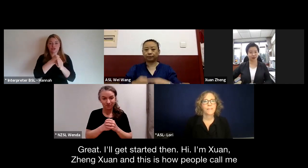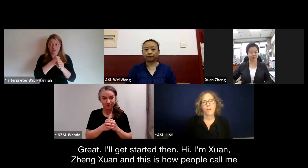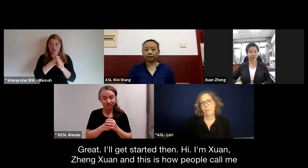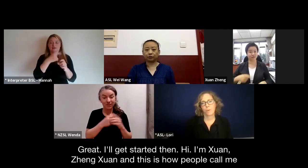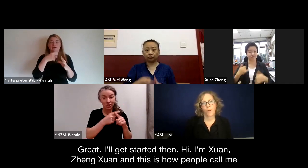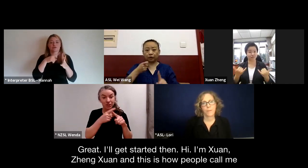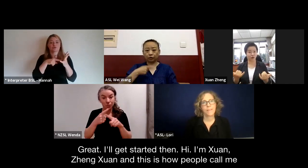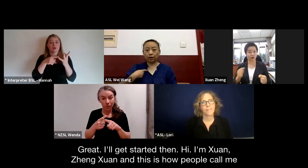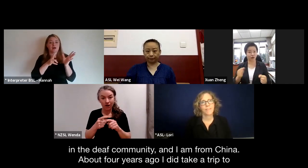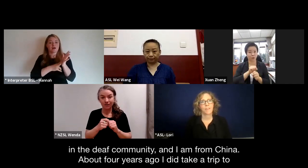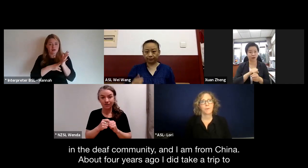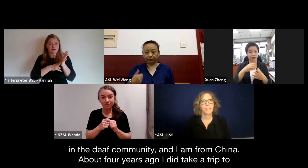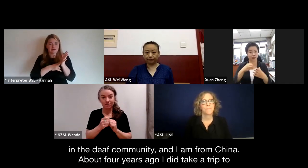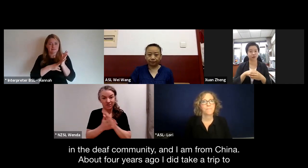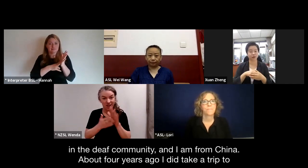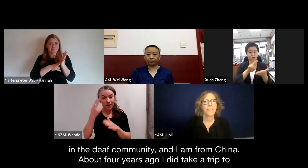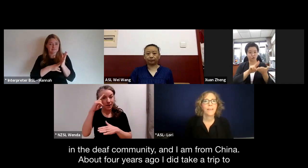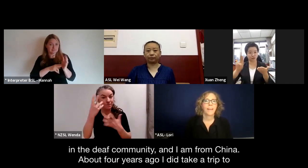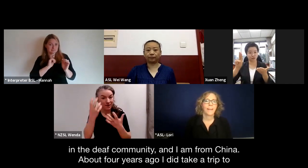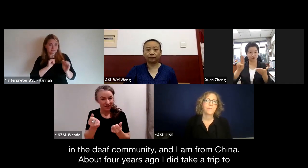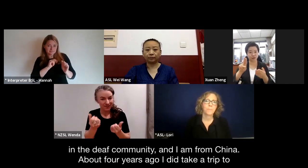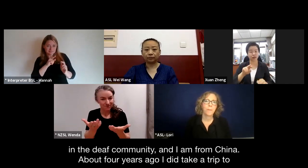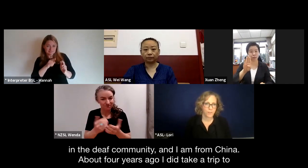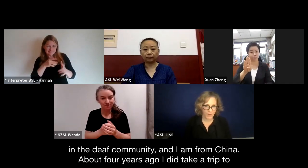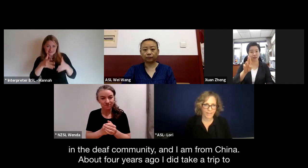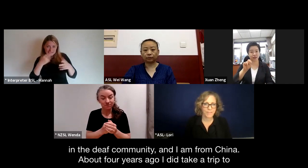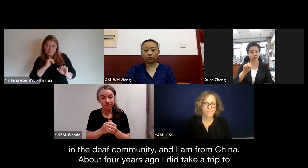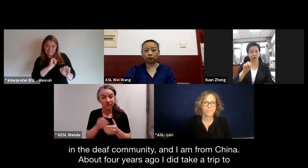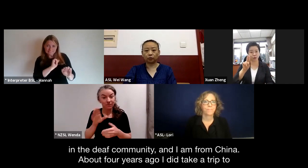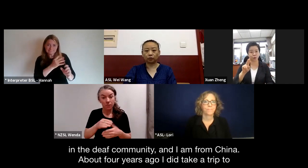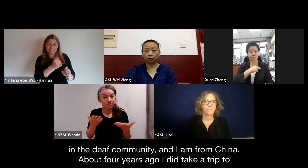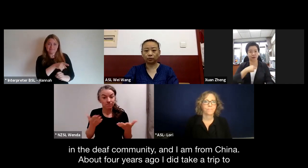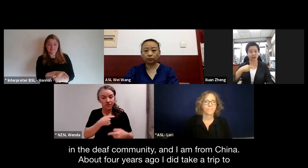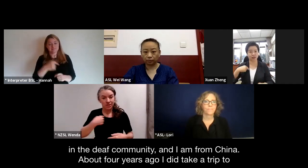And this is how people call me in the deaf community. And I am from China.